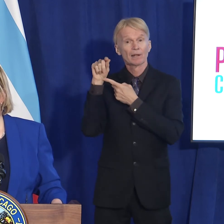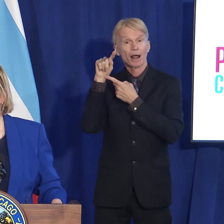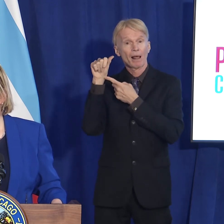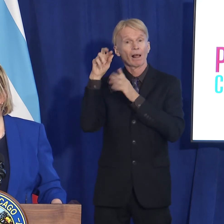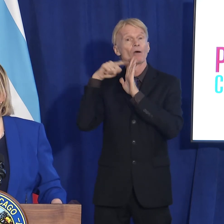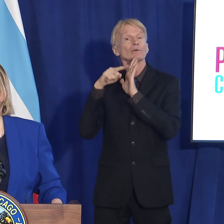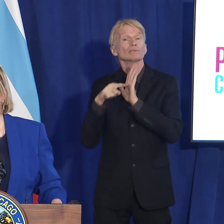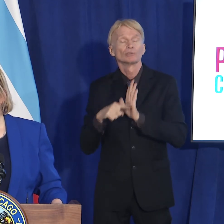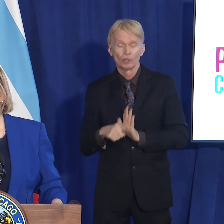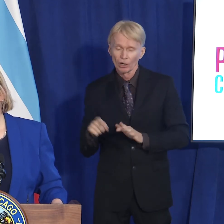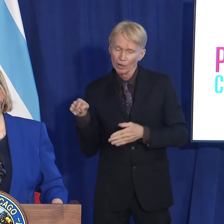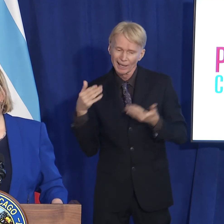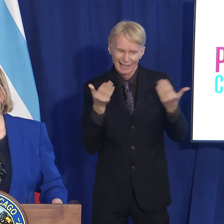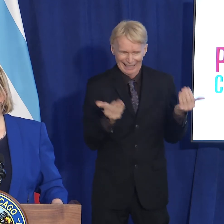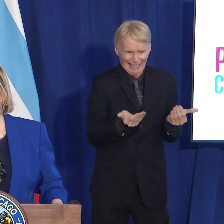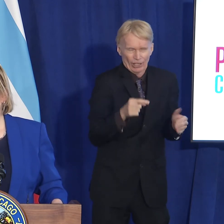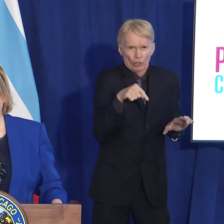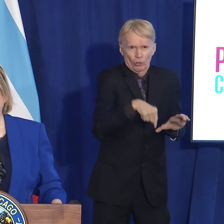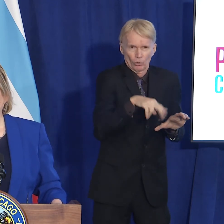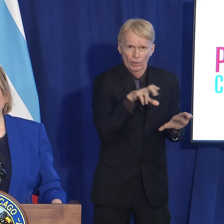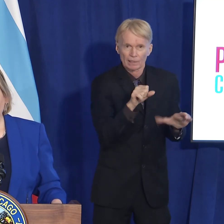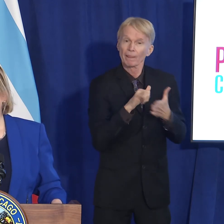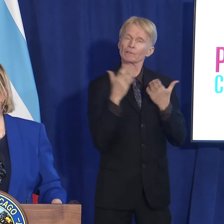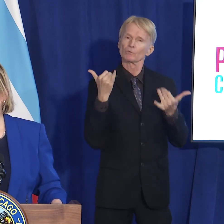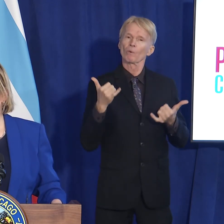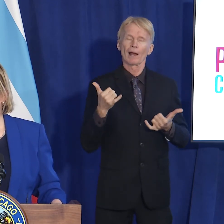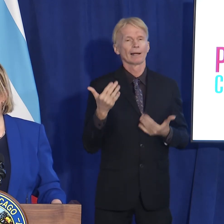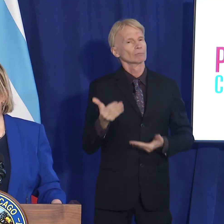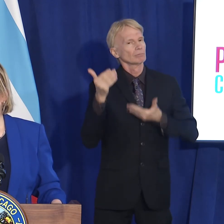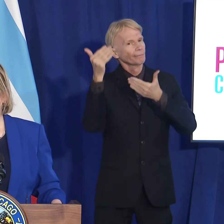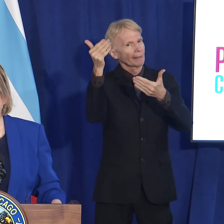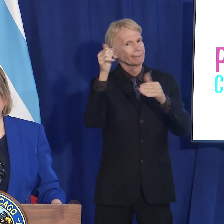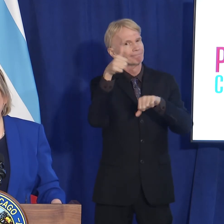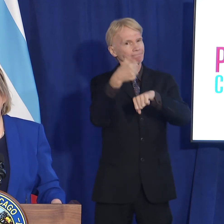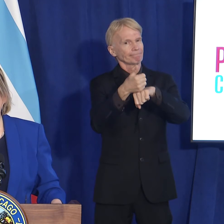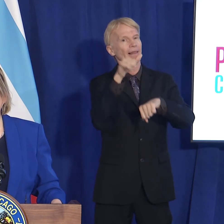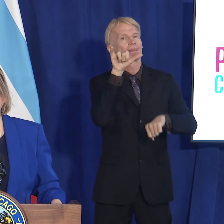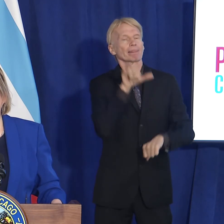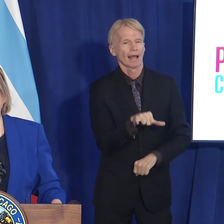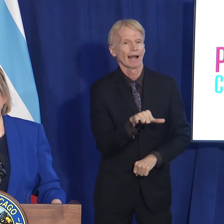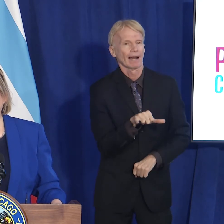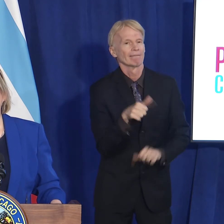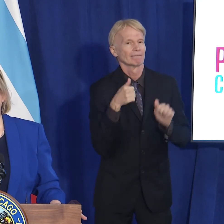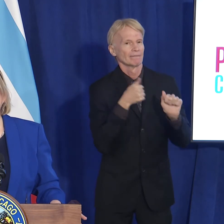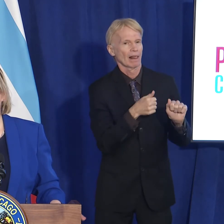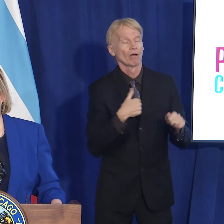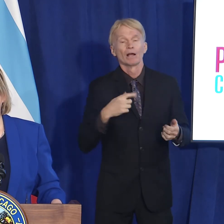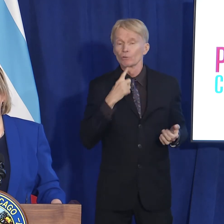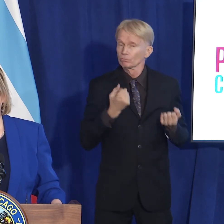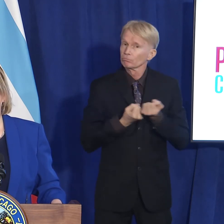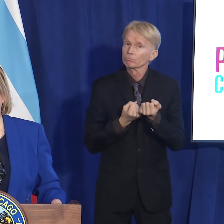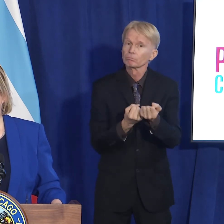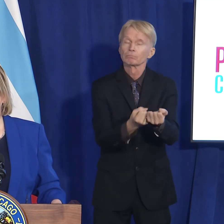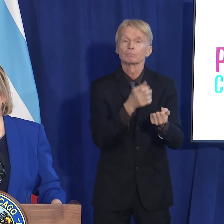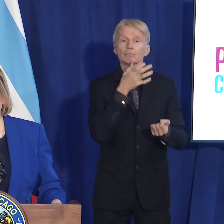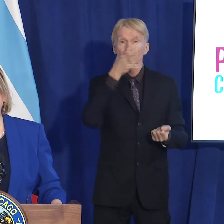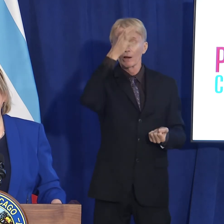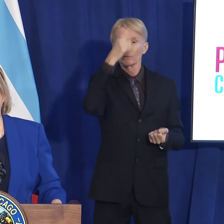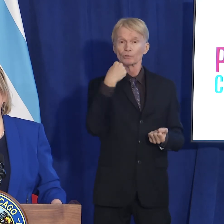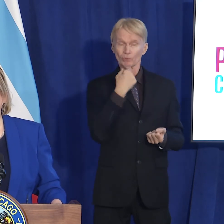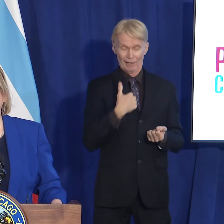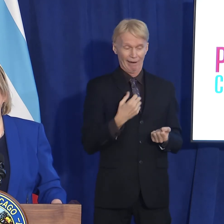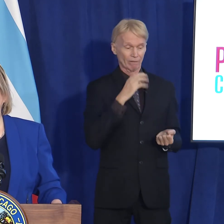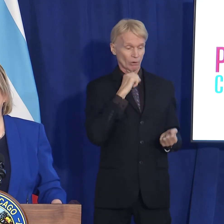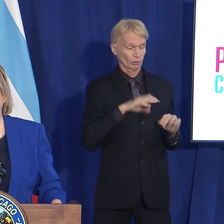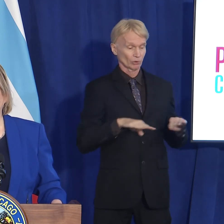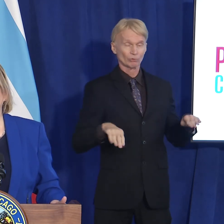that have been done here. And that's why that recommendation very much is in place. And I encourage parents of anybody 12 or older to go ahead